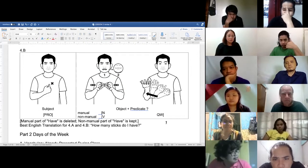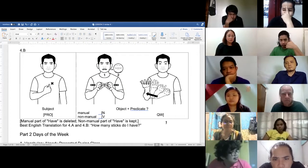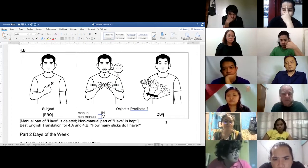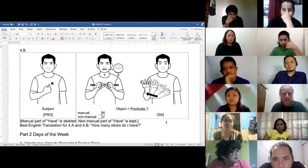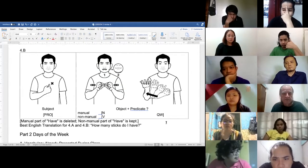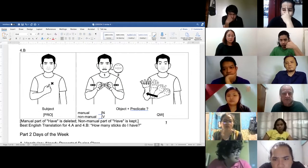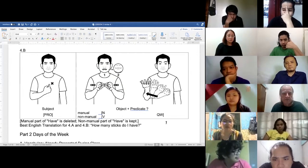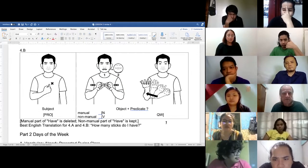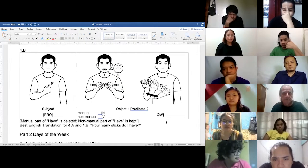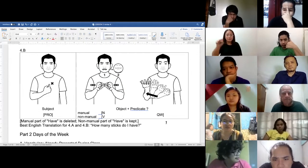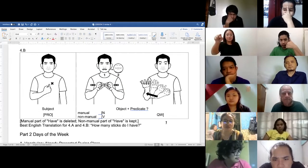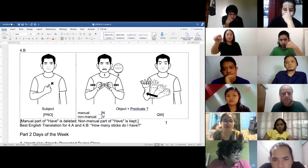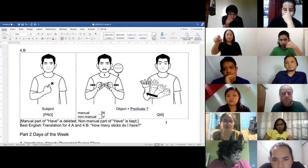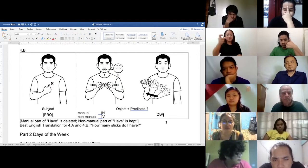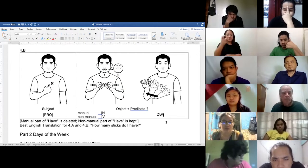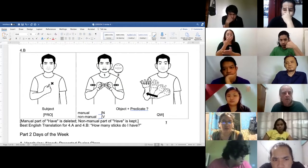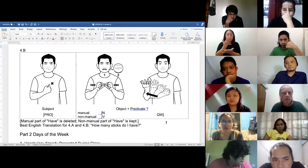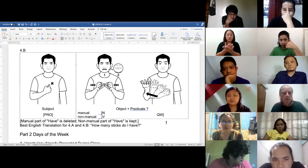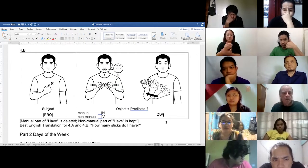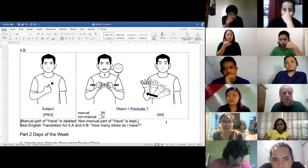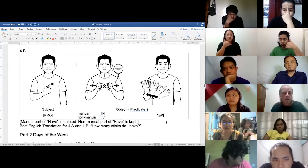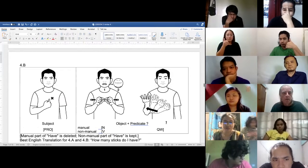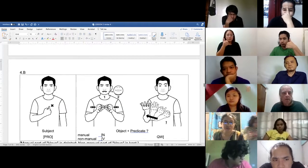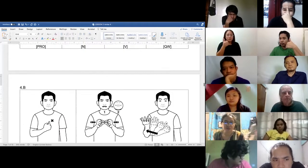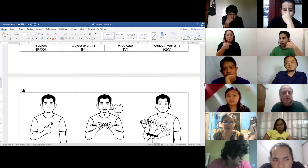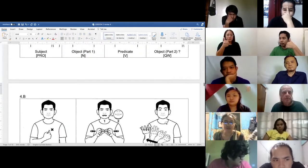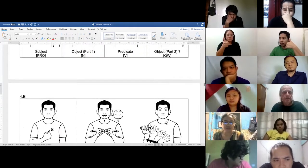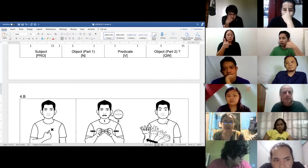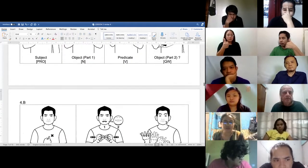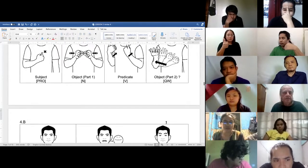Yes, good. And 3B.